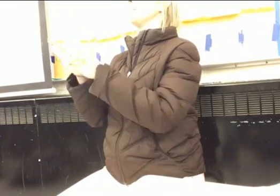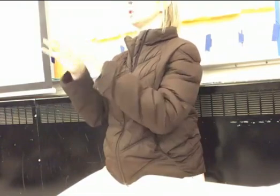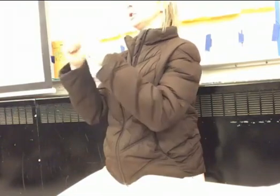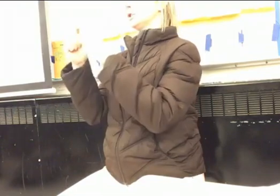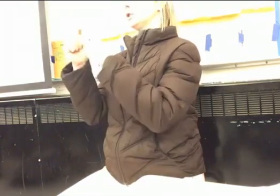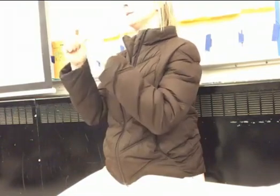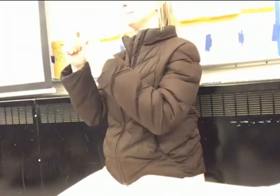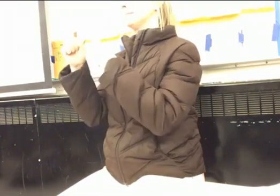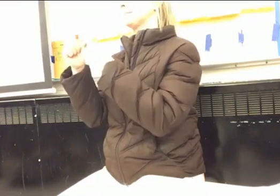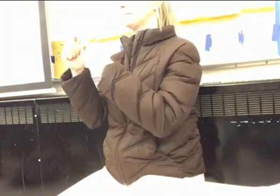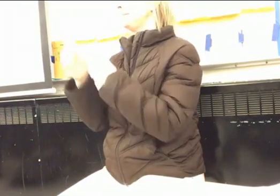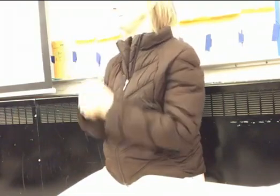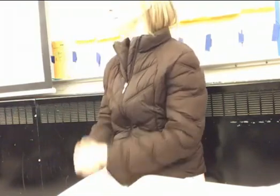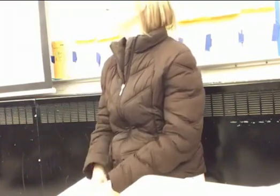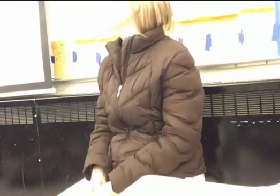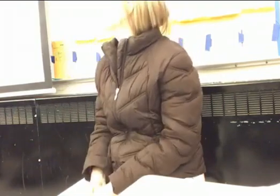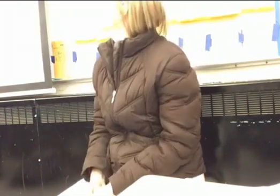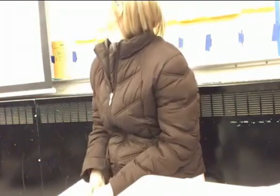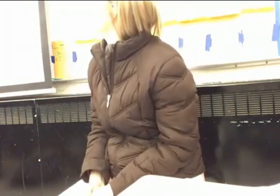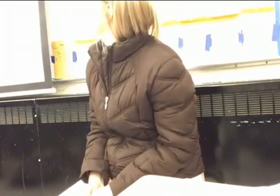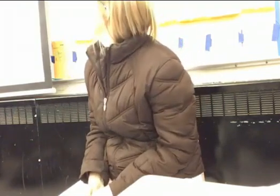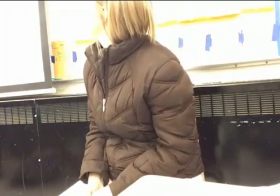important term.